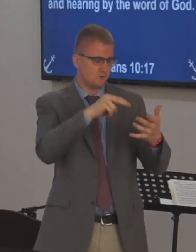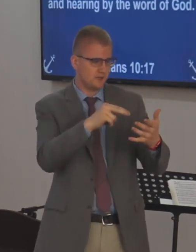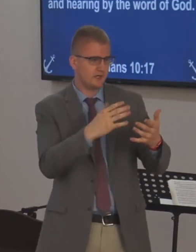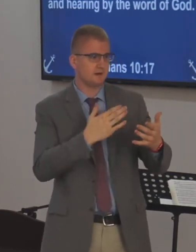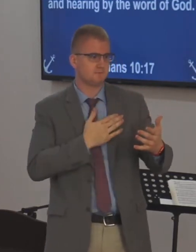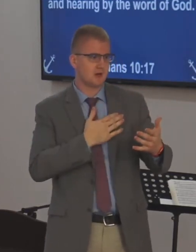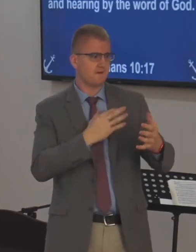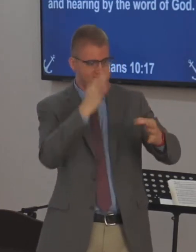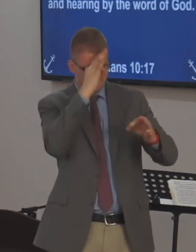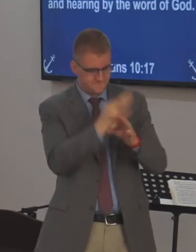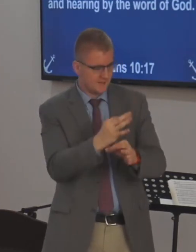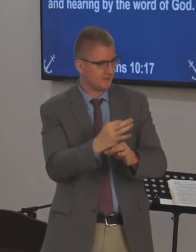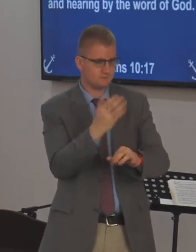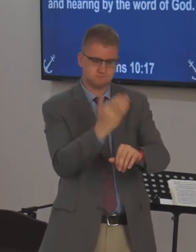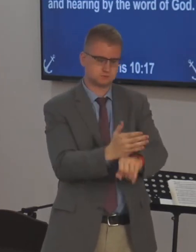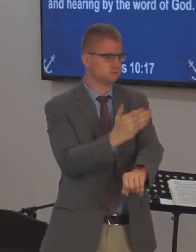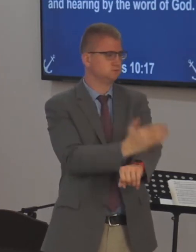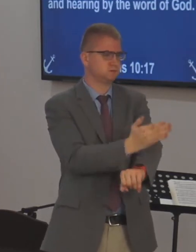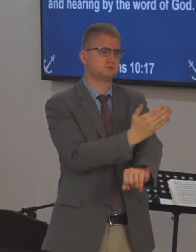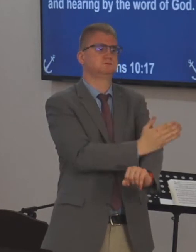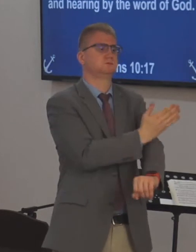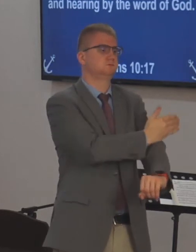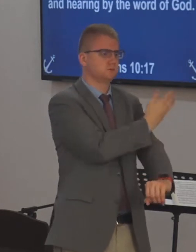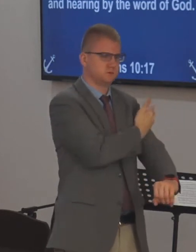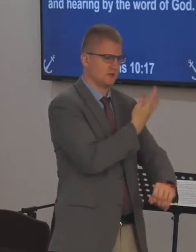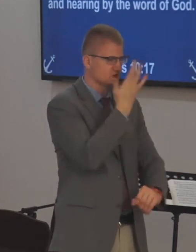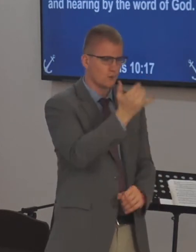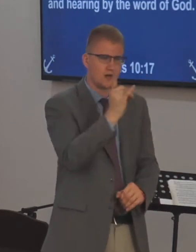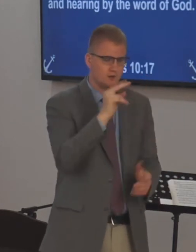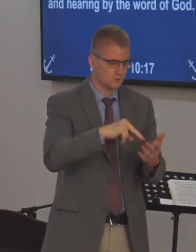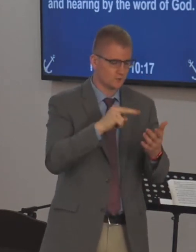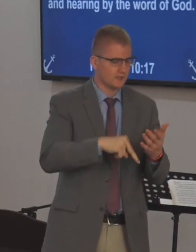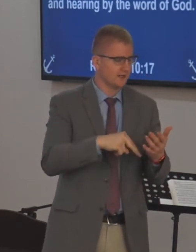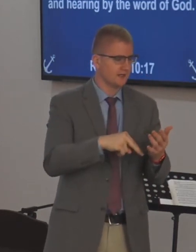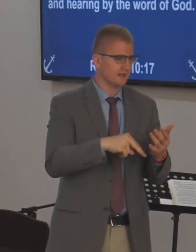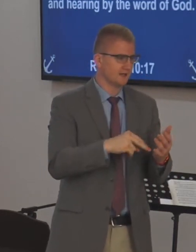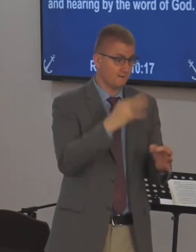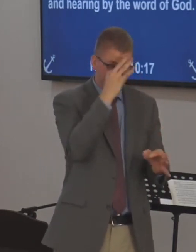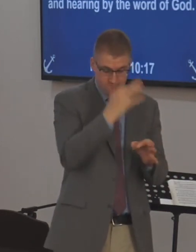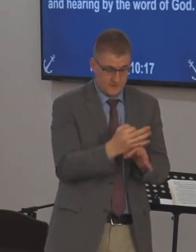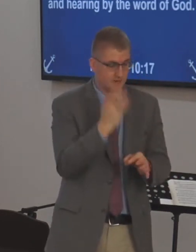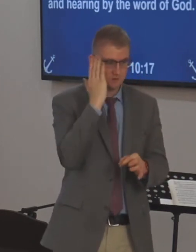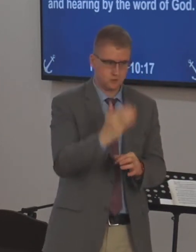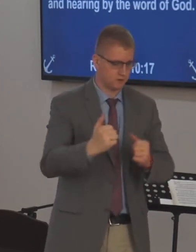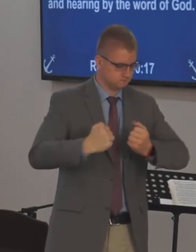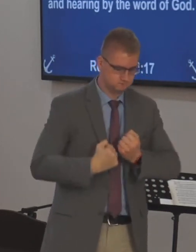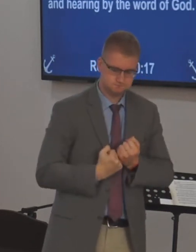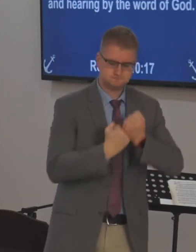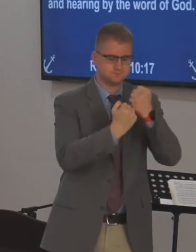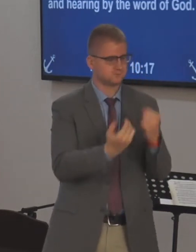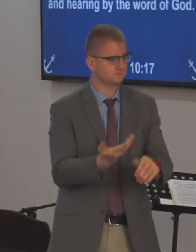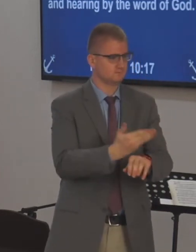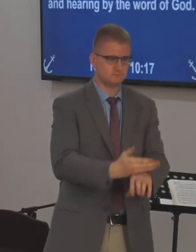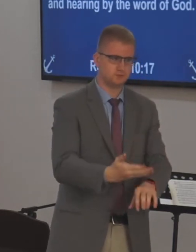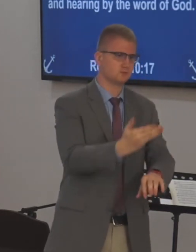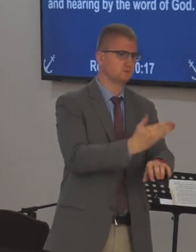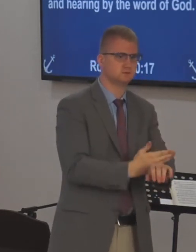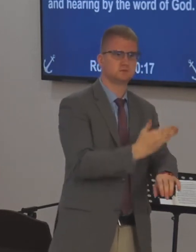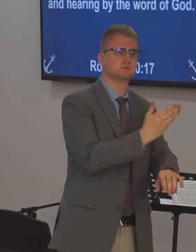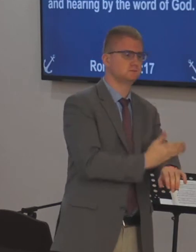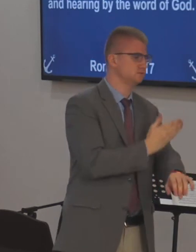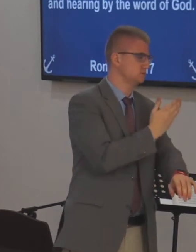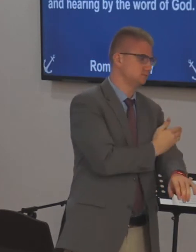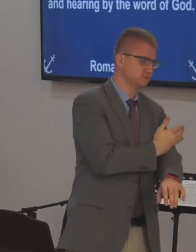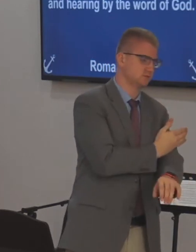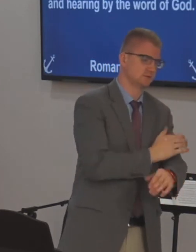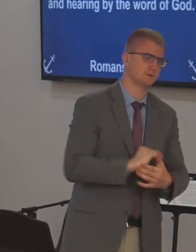gets. And that's why you read the Word of God. If there isn't a time in history that God's people ought to be reading the Word of